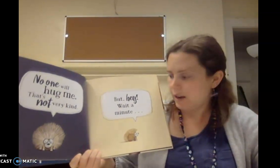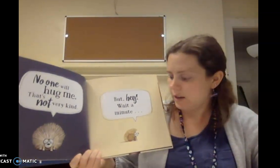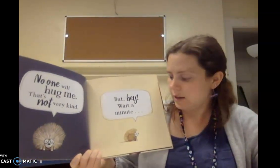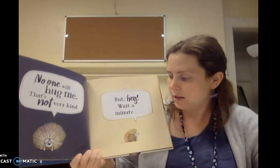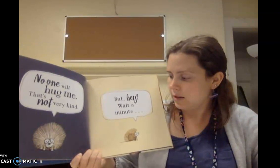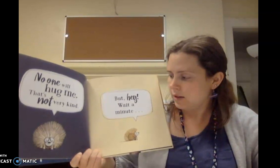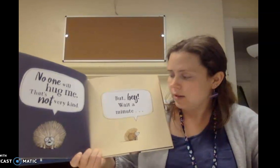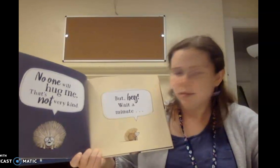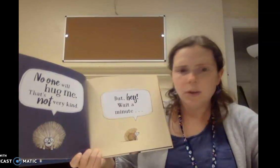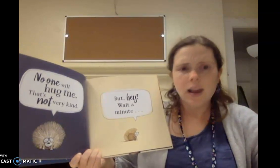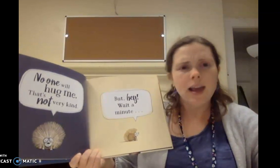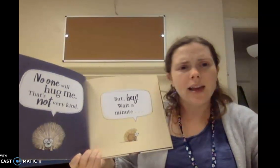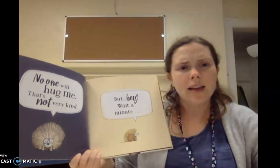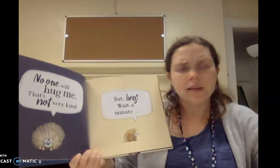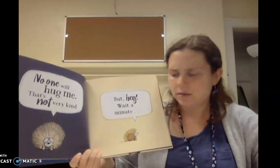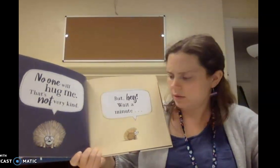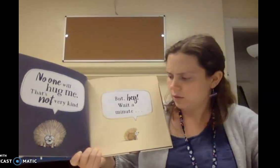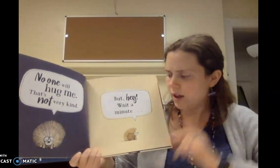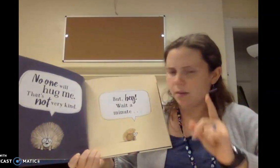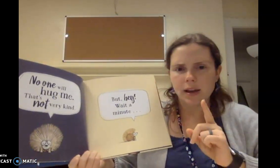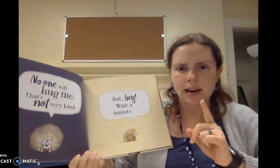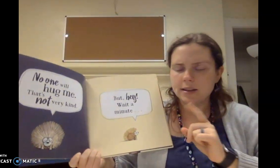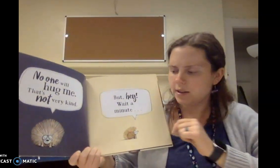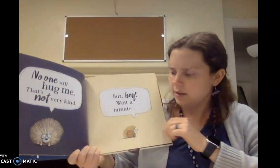kind. But hey, wait a minute.